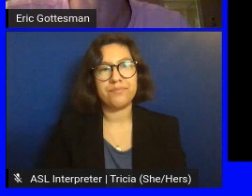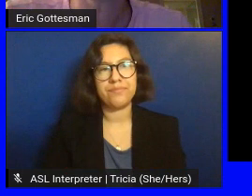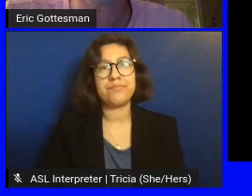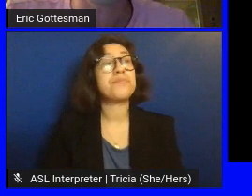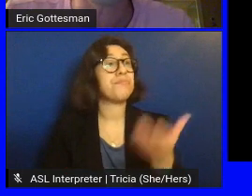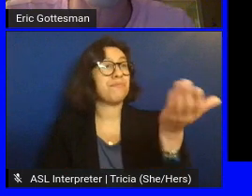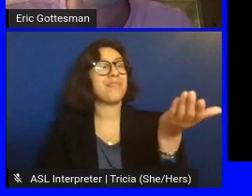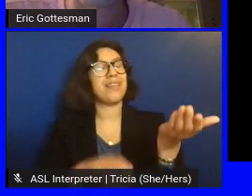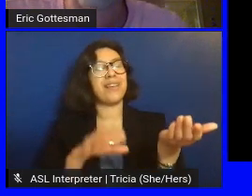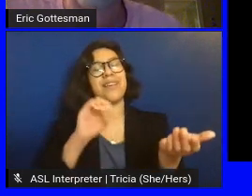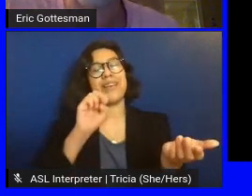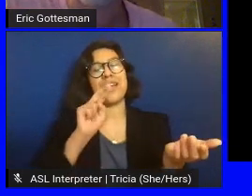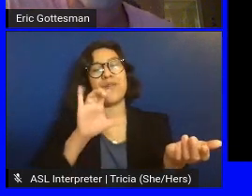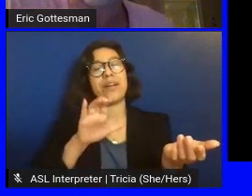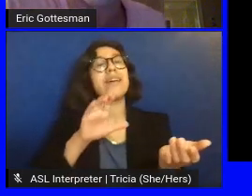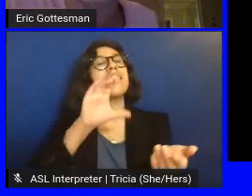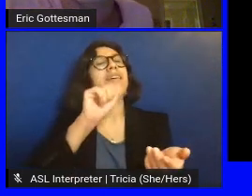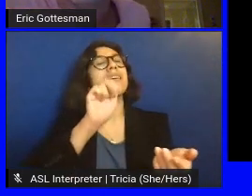Karen, can you talk?